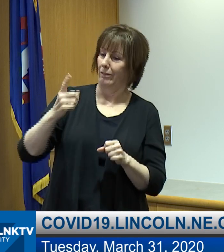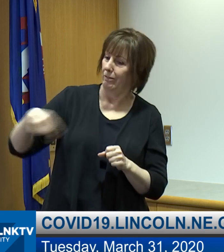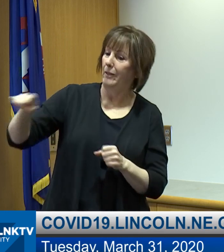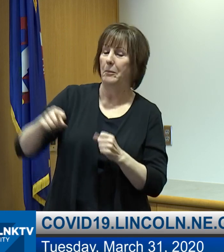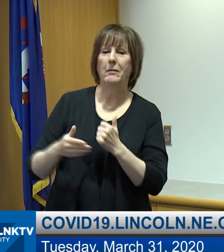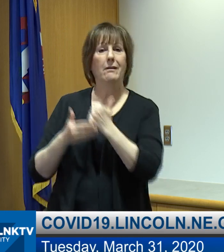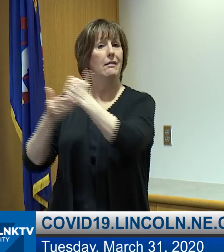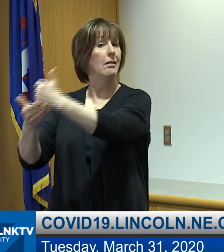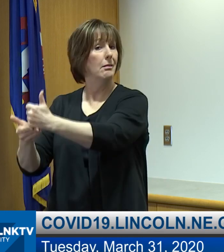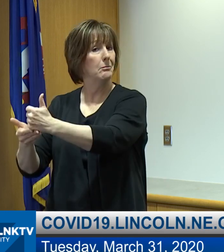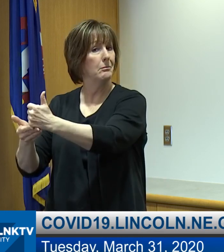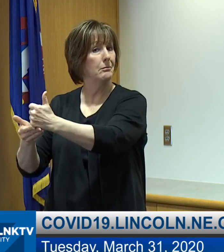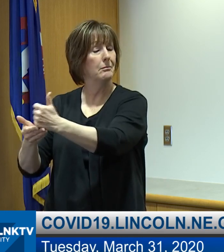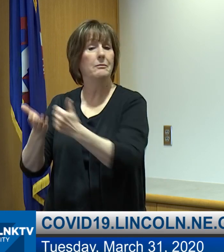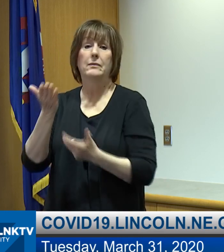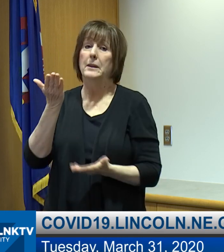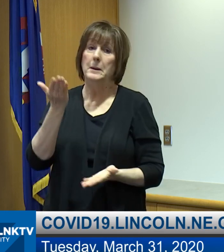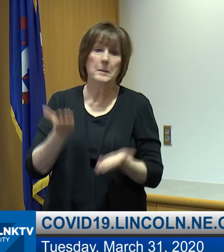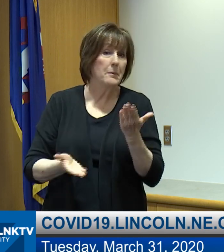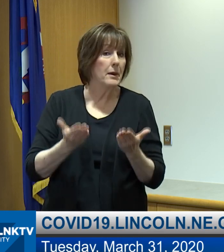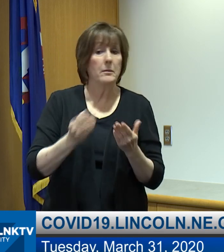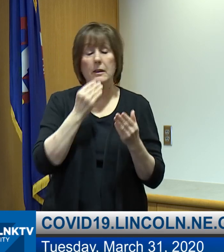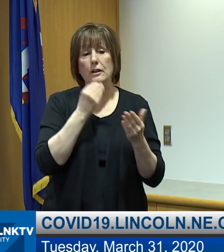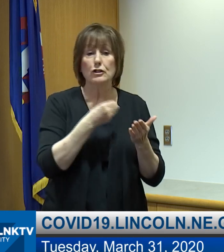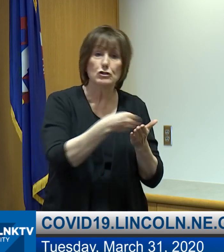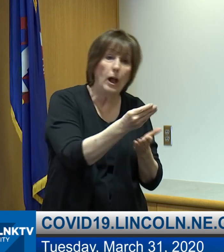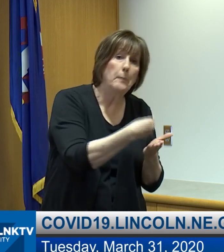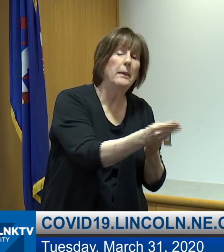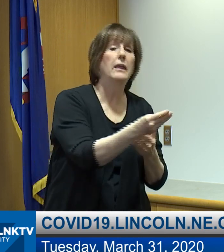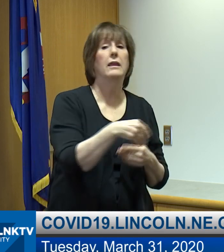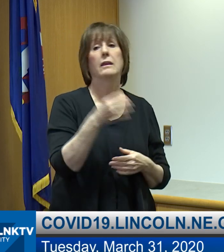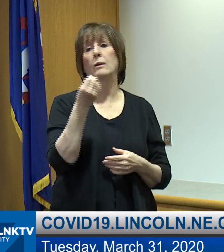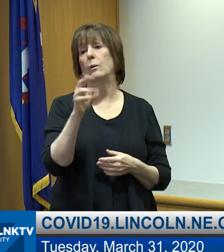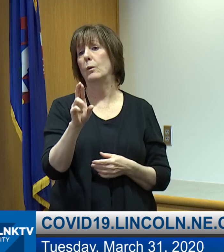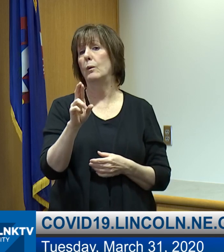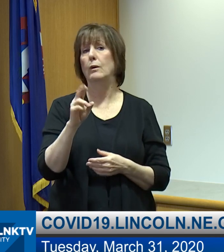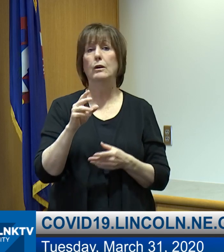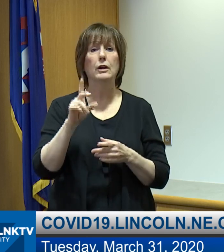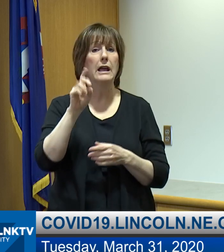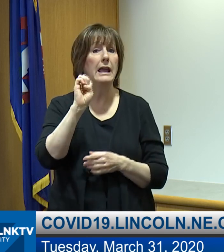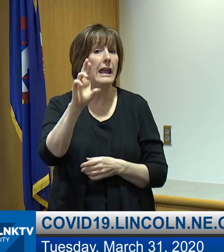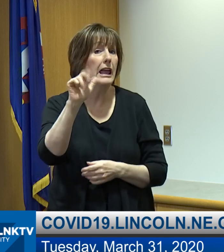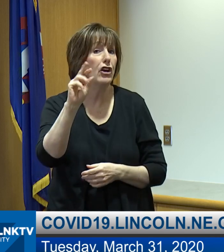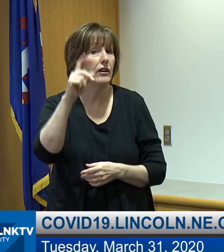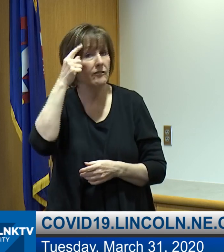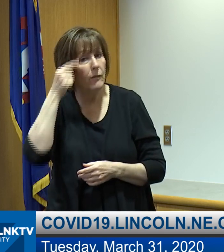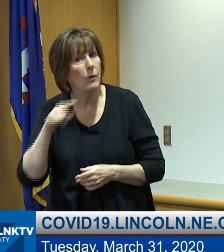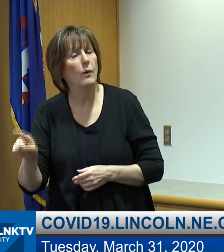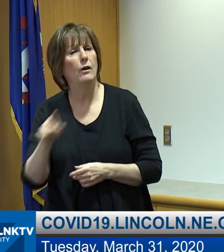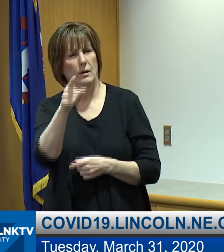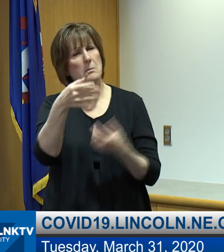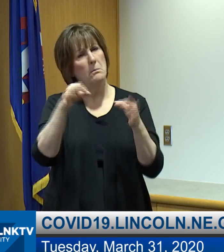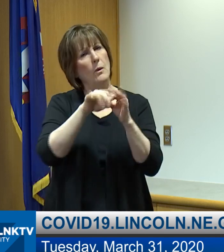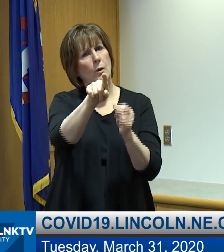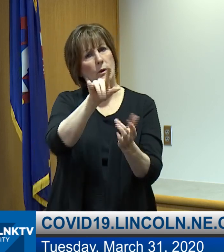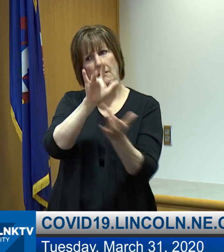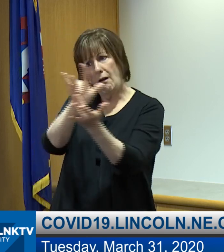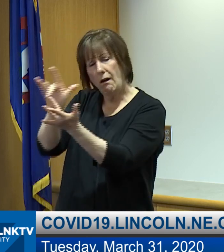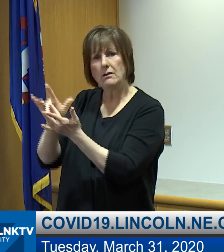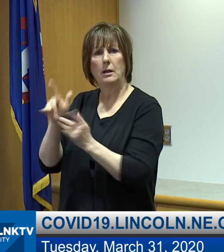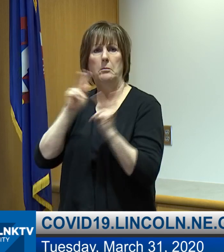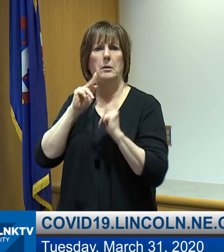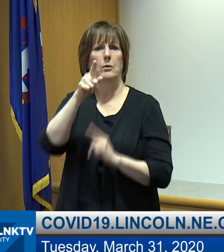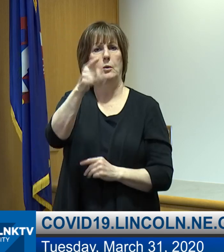help that they need with perhaps grocery shopping or running an errand. It's real important that you reach out to those seniors that you